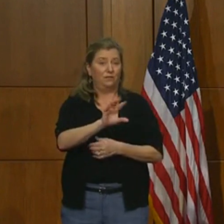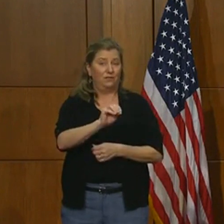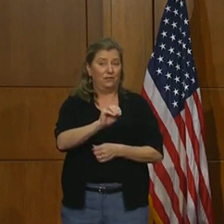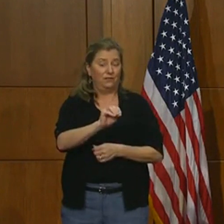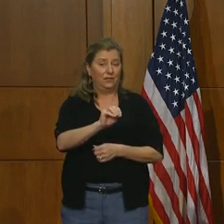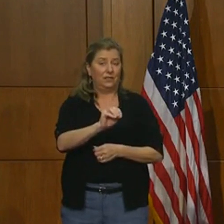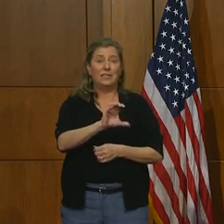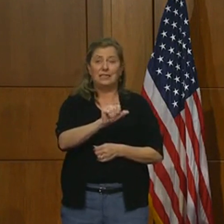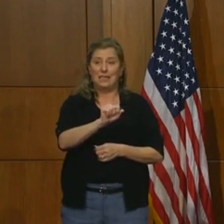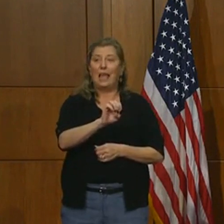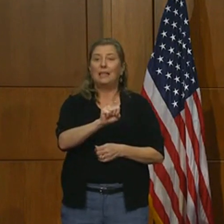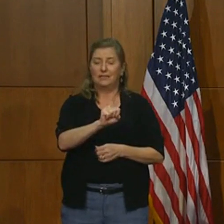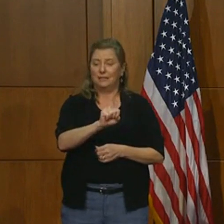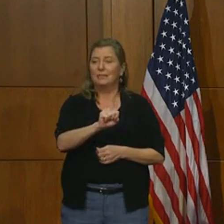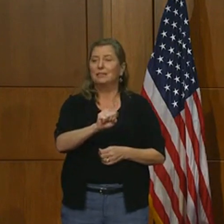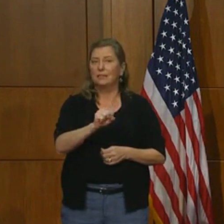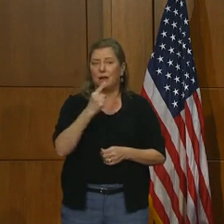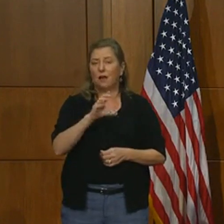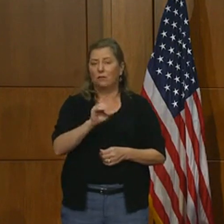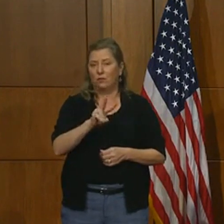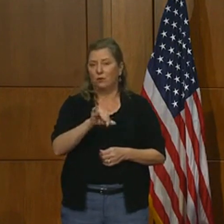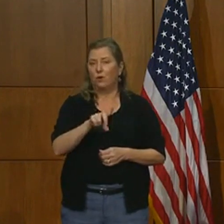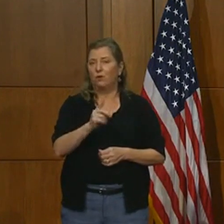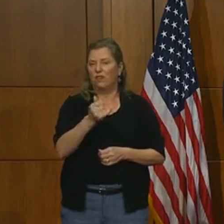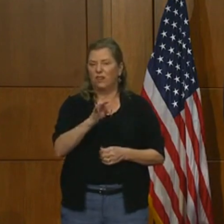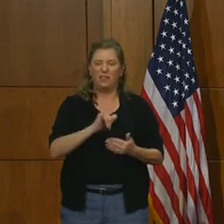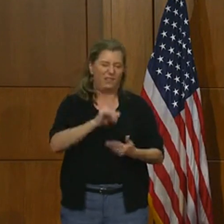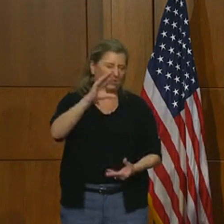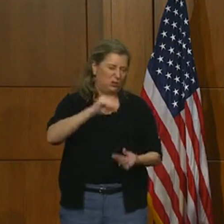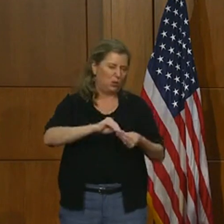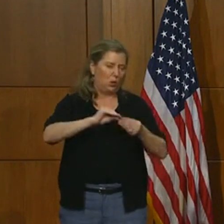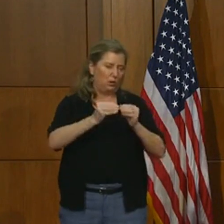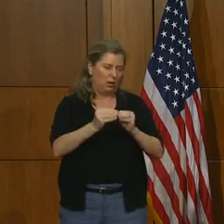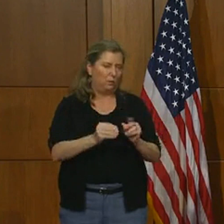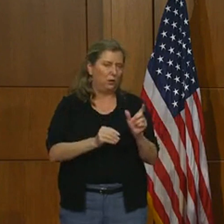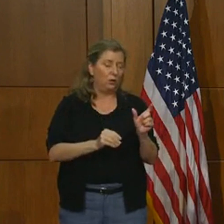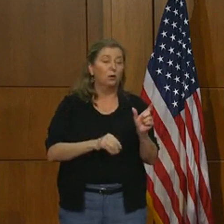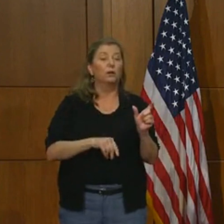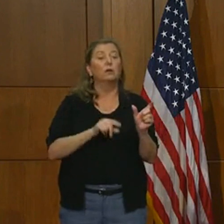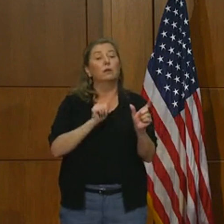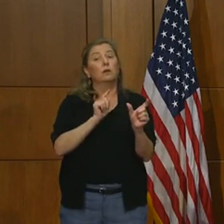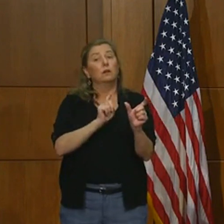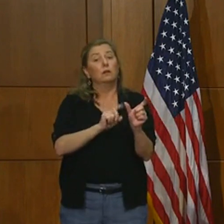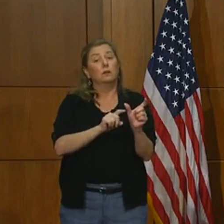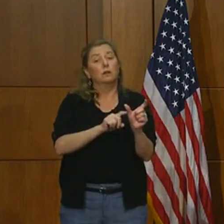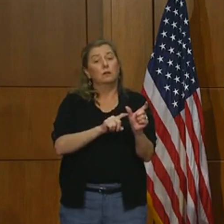34,950 cases of COVID-19 as our total number of cases. That's